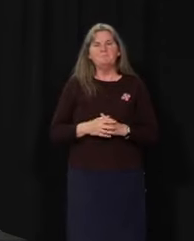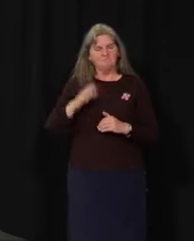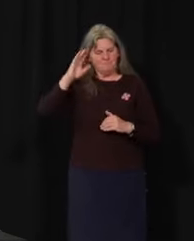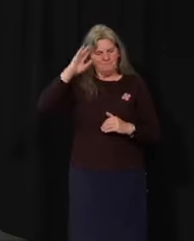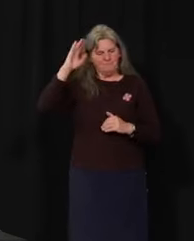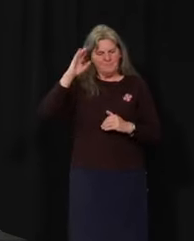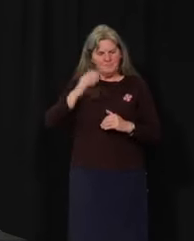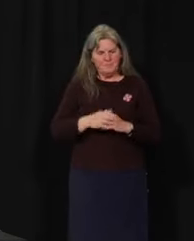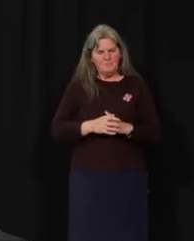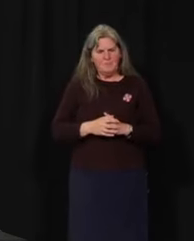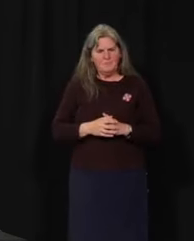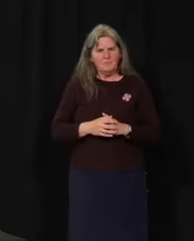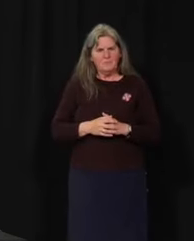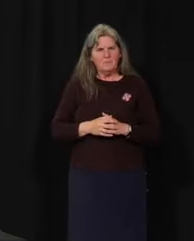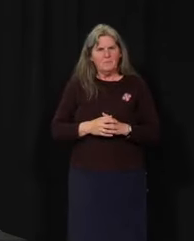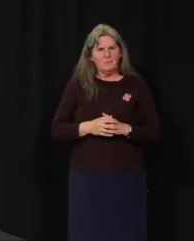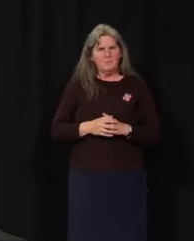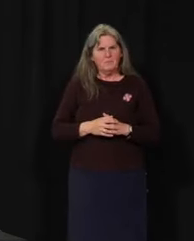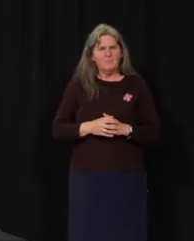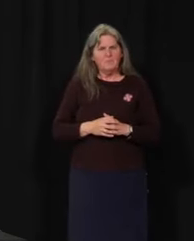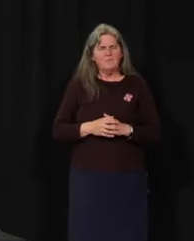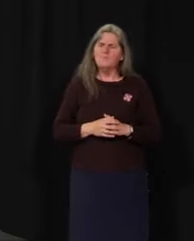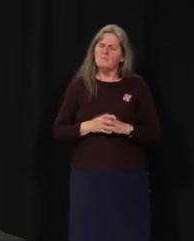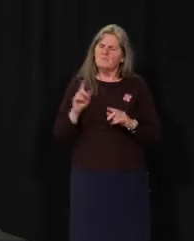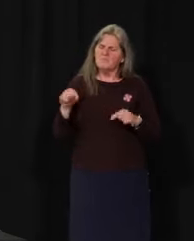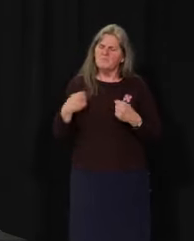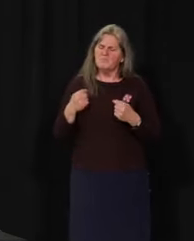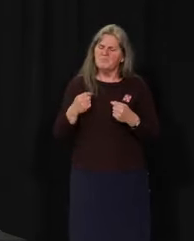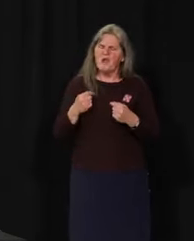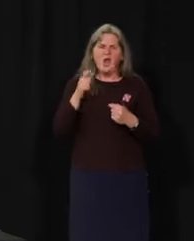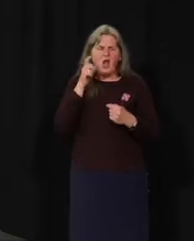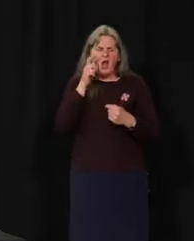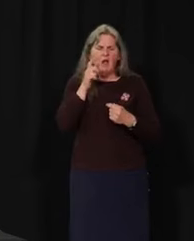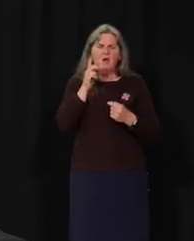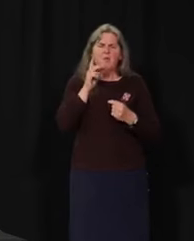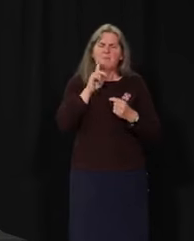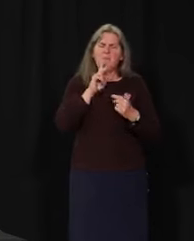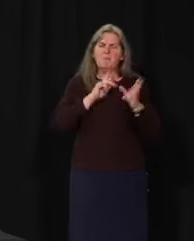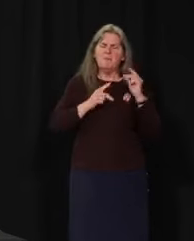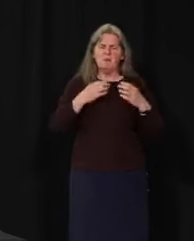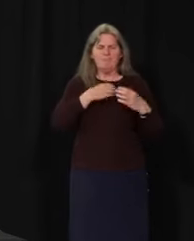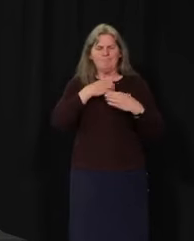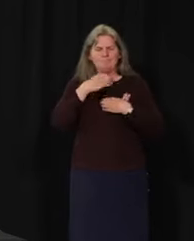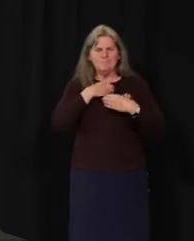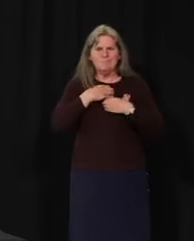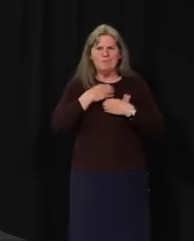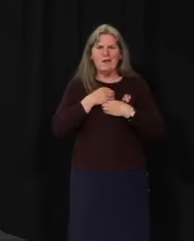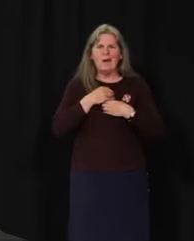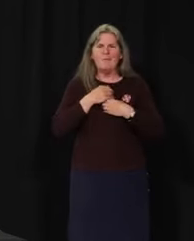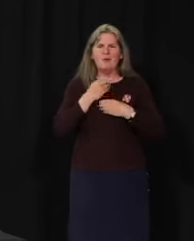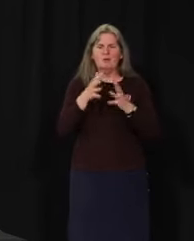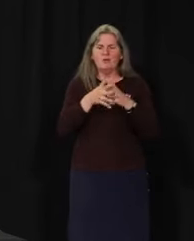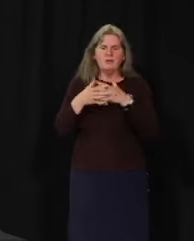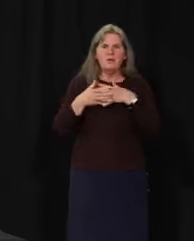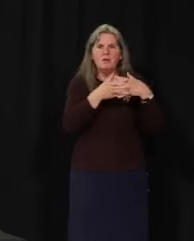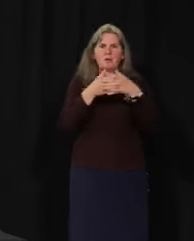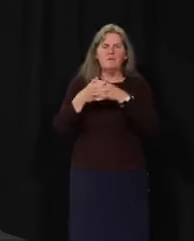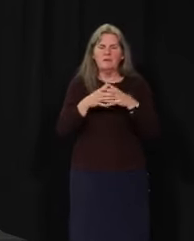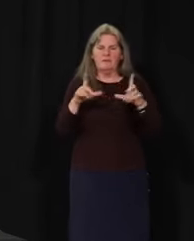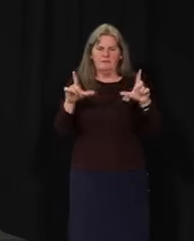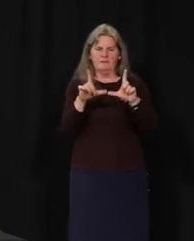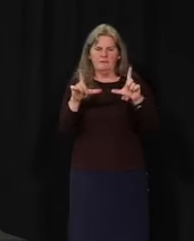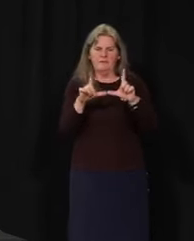Hi, thank you. We've heard several complaints about vehicles with U.S. license plates straying